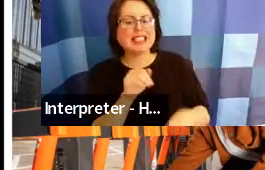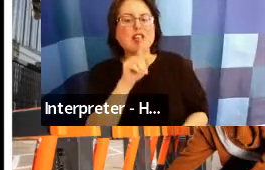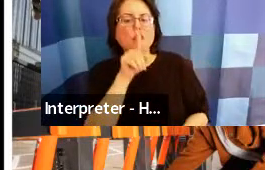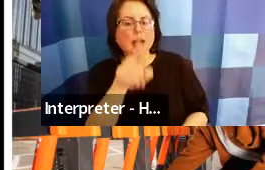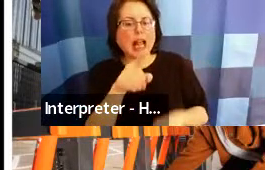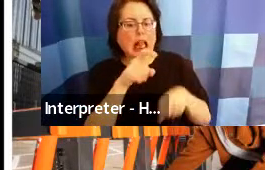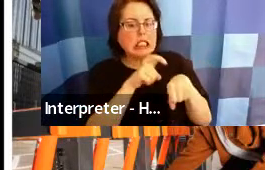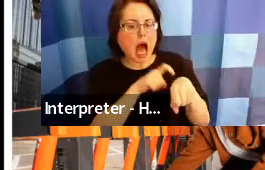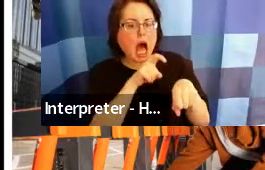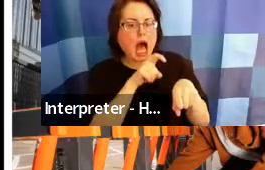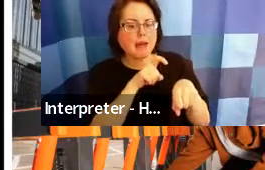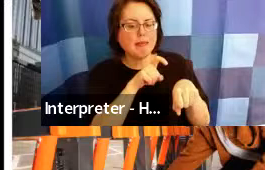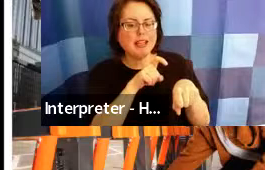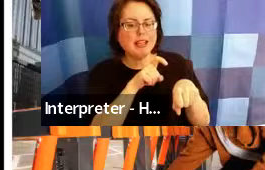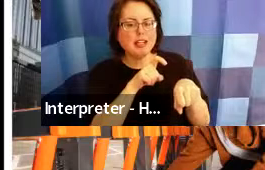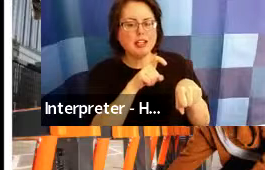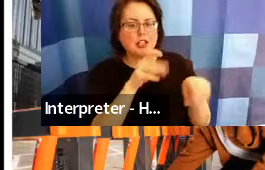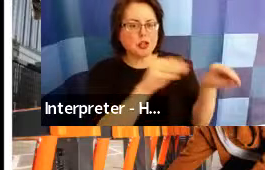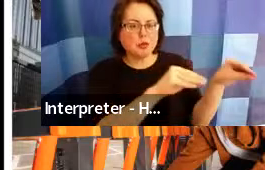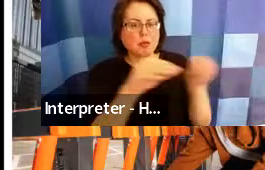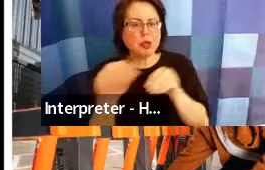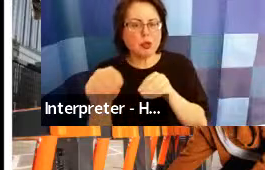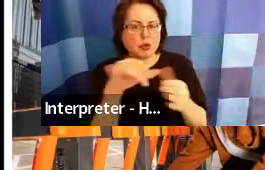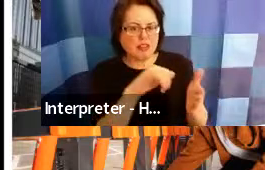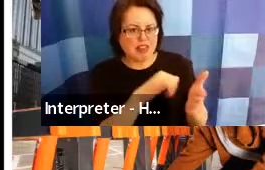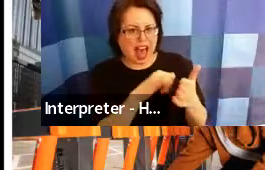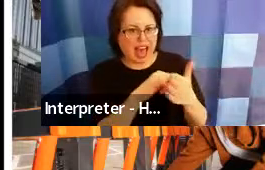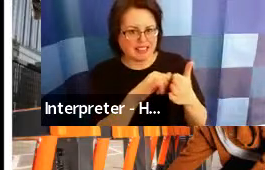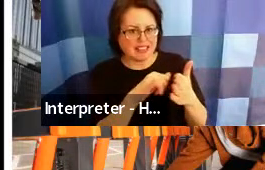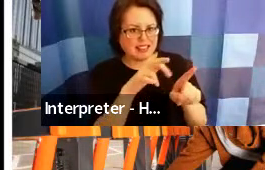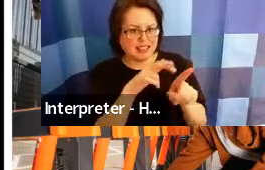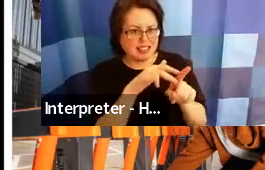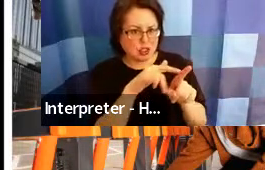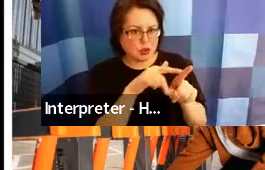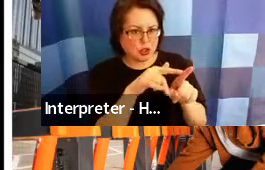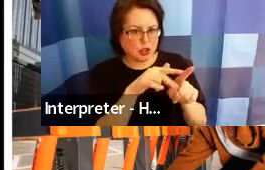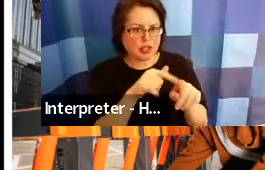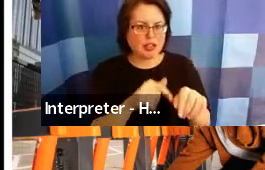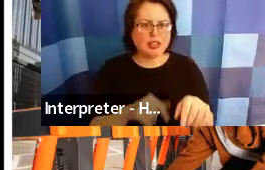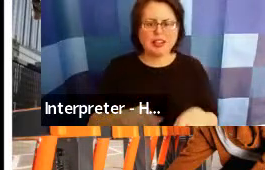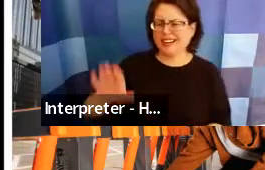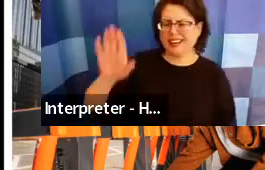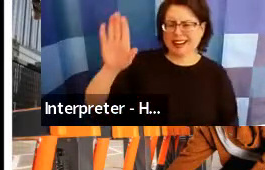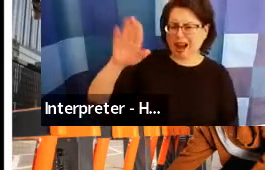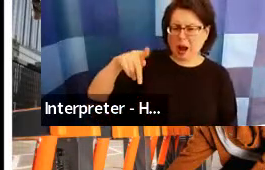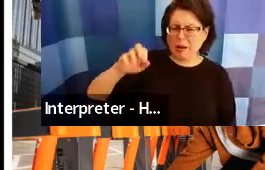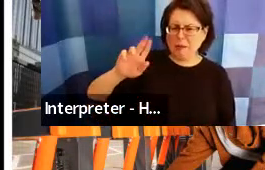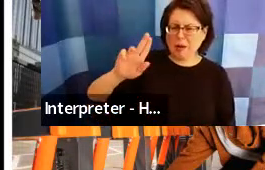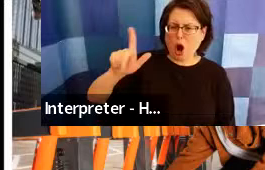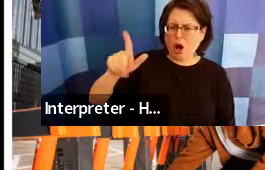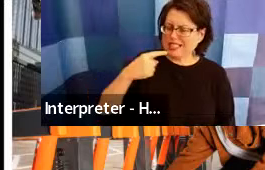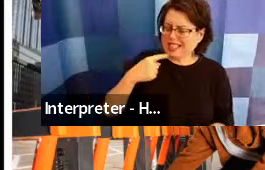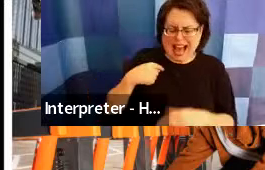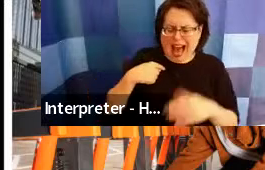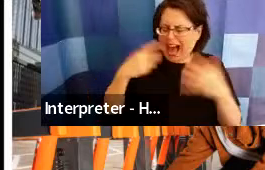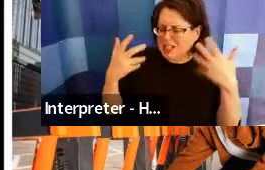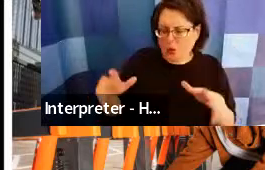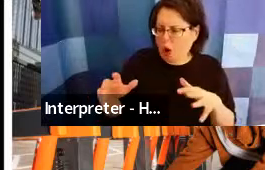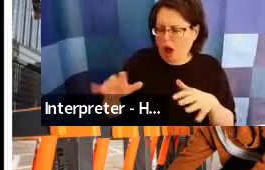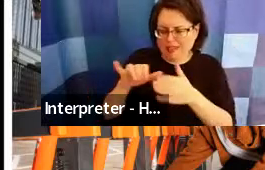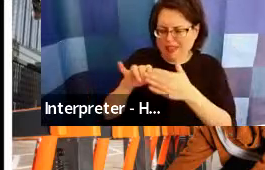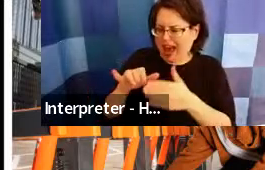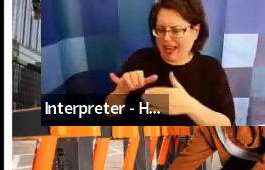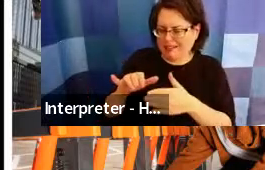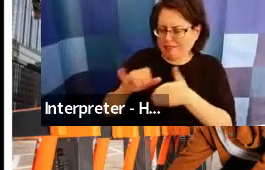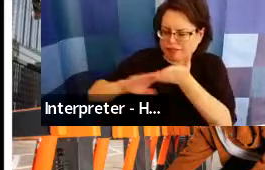So, as I mentioned before, but I don't want to hear you telling me that you're doing stuff. I want to